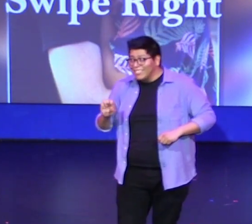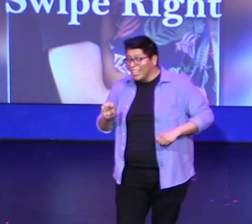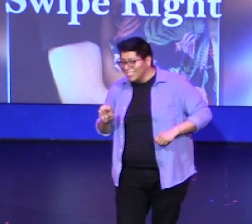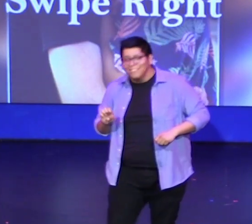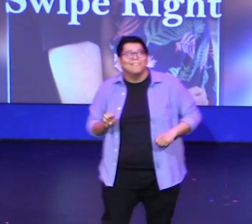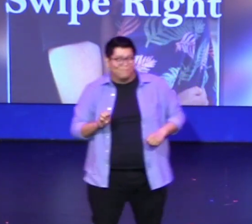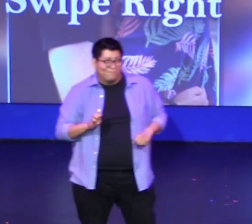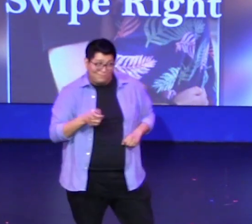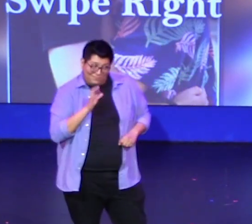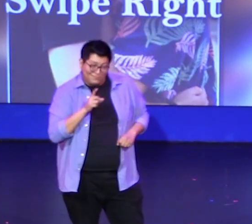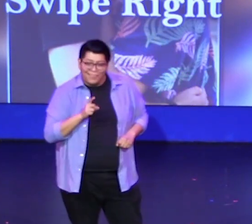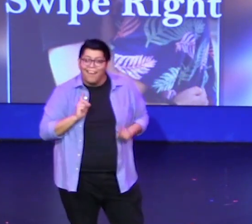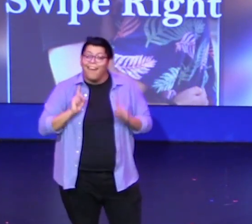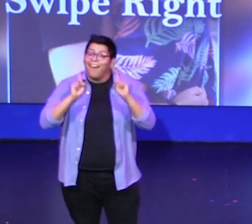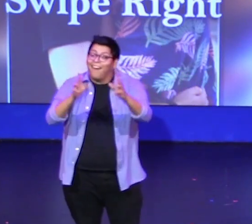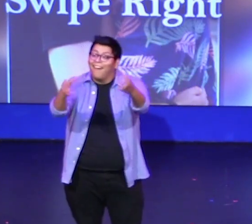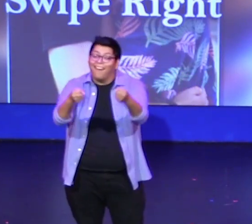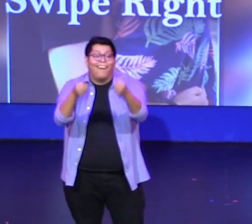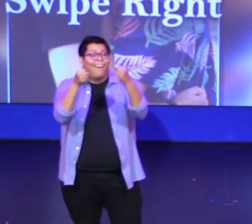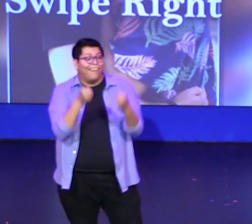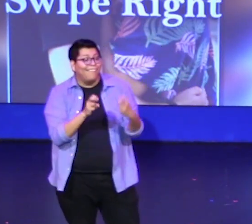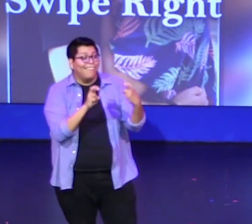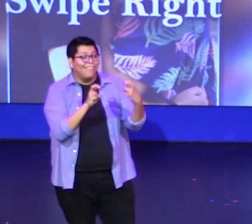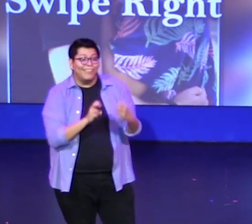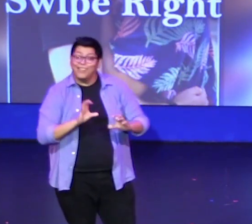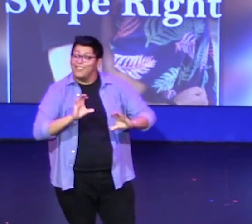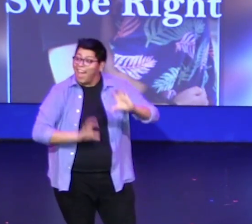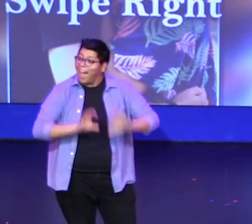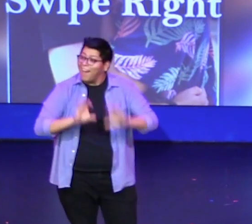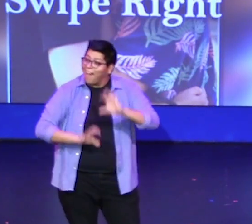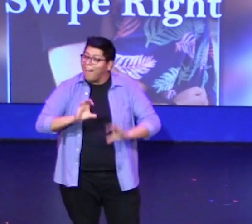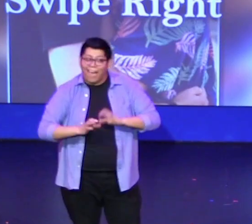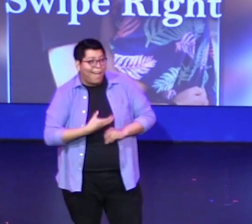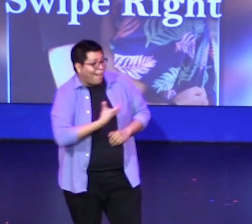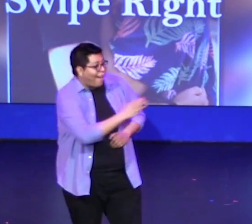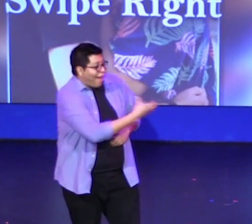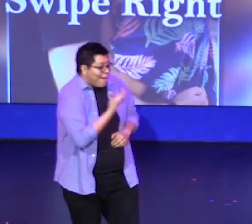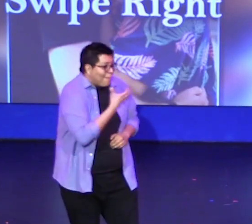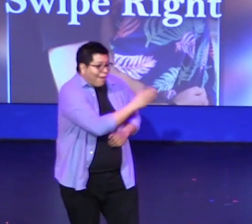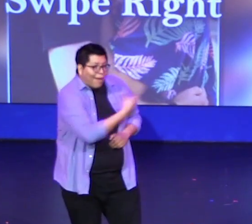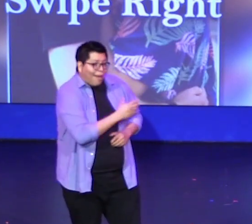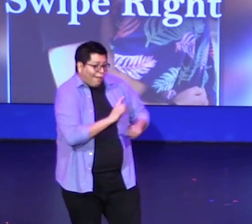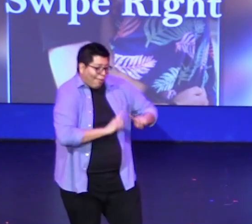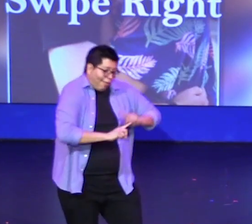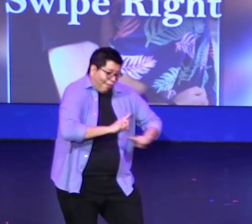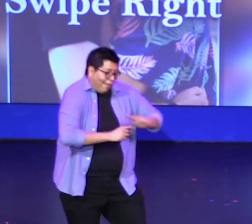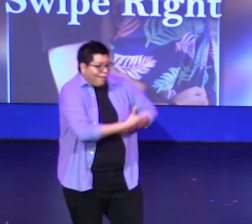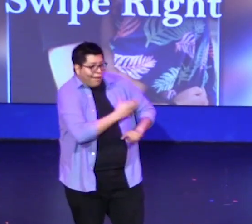my name is Jesse. Would you like a drink? So we go and grab our drinks, we take a seat, and we're chatting. We're using the phone,